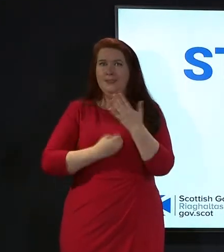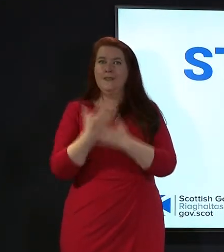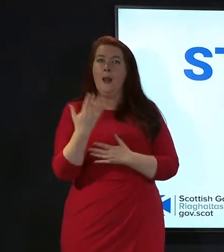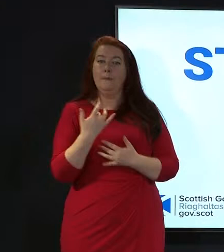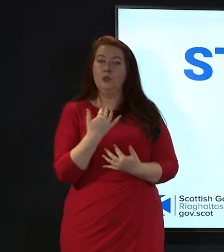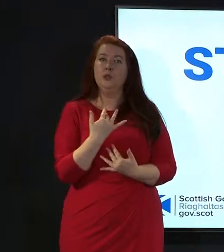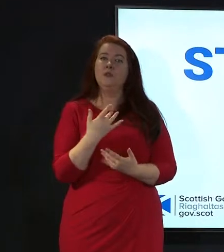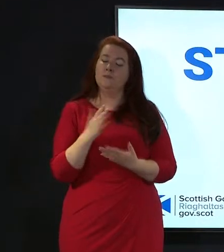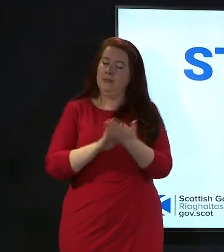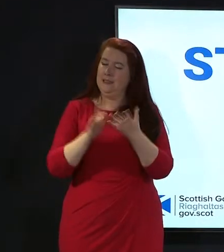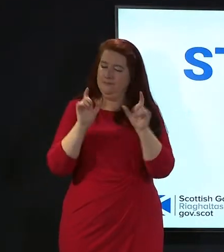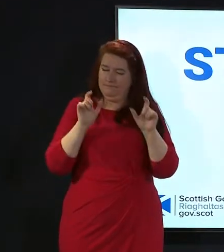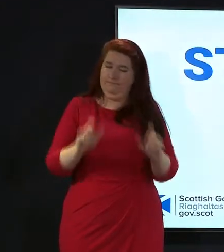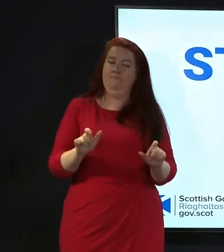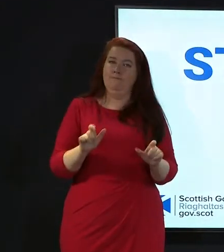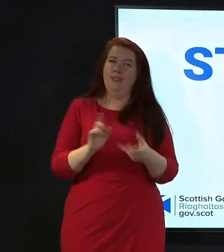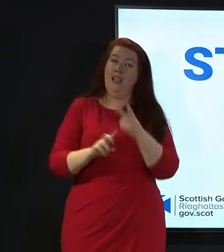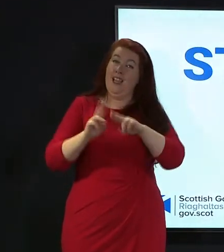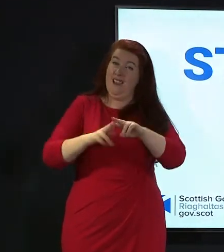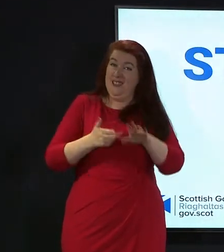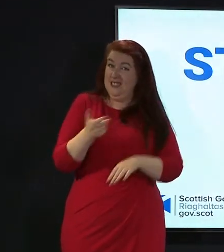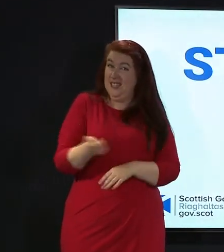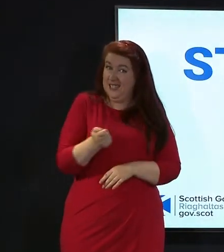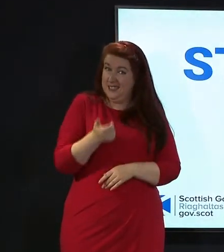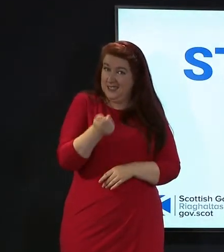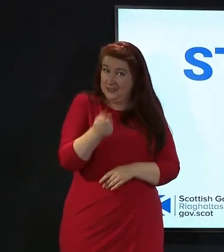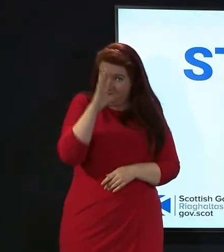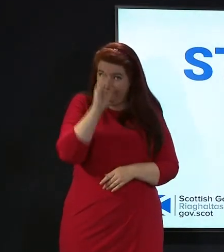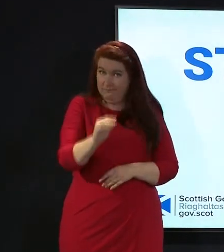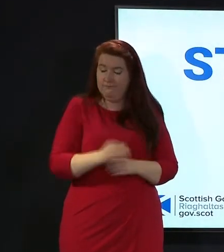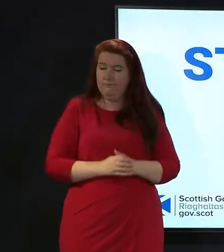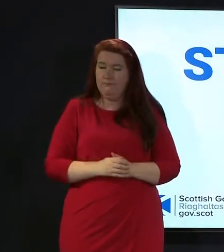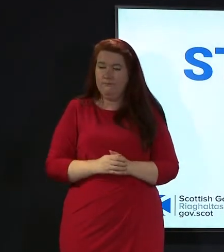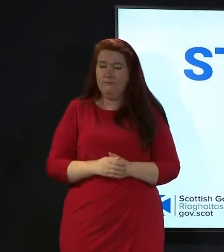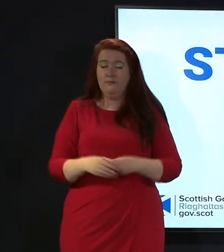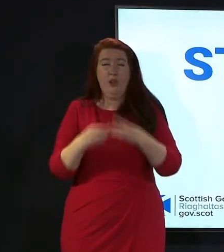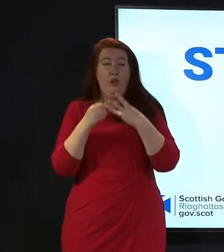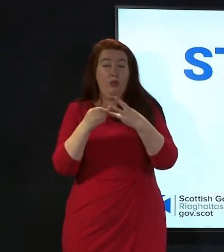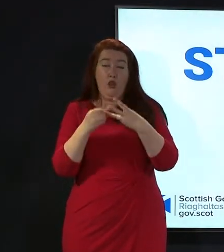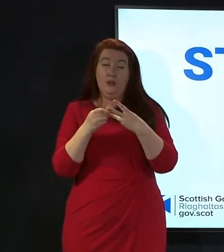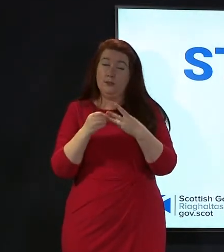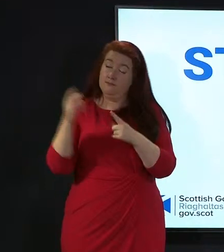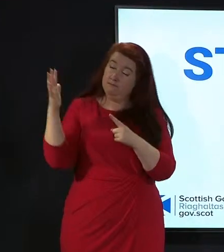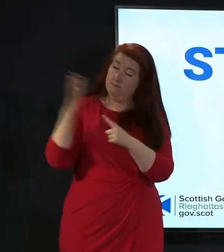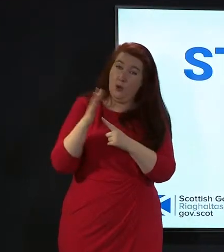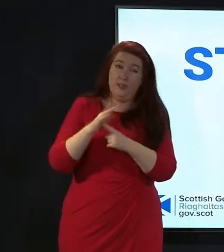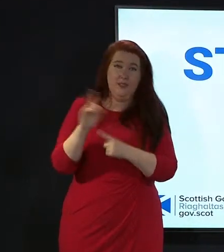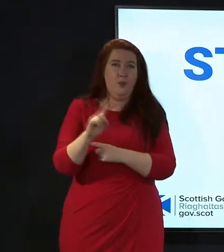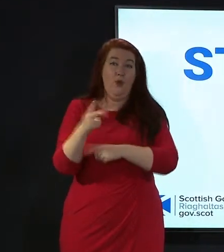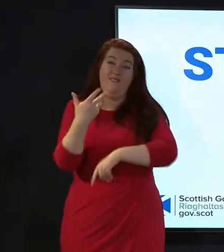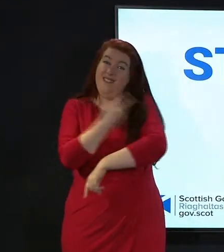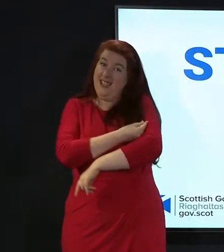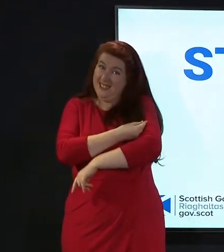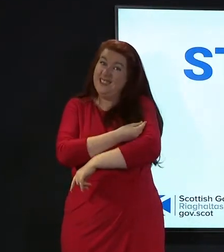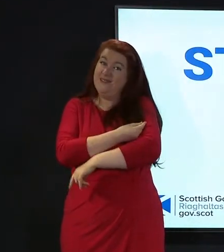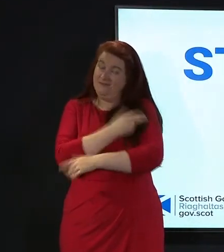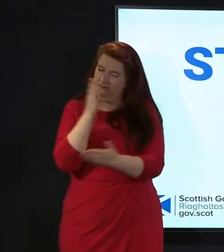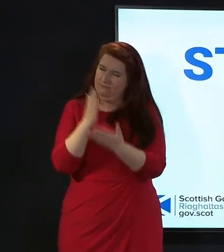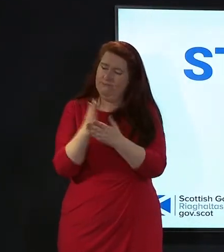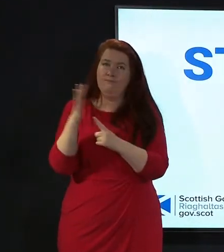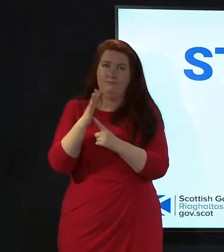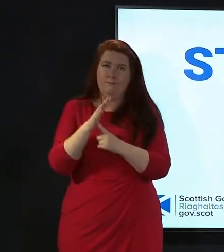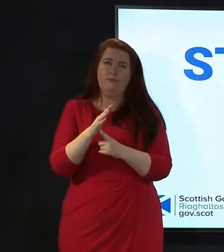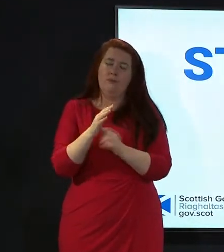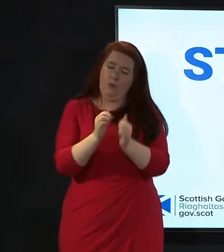transmission. Thirdly and finally, our key and our ultimate weapon against this virus is the vaccine. So make sure you do